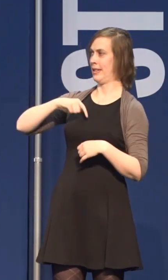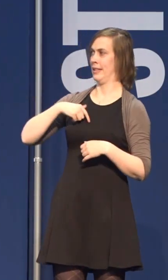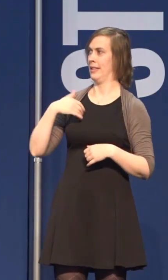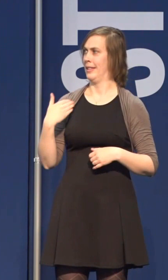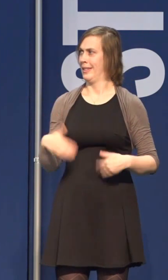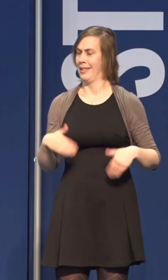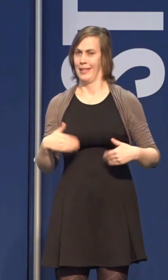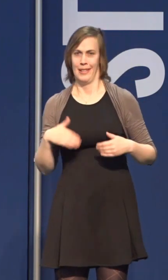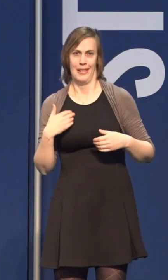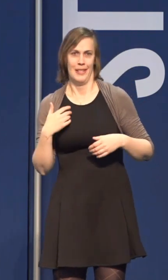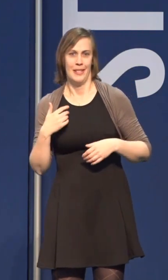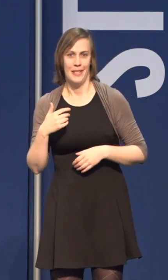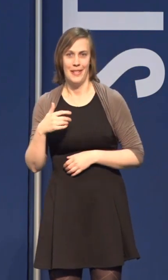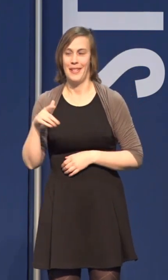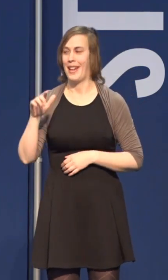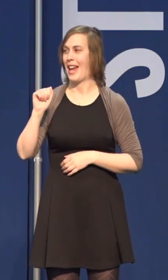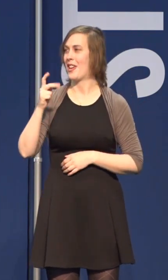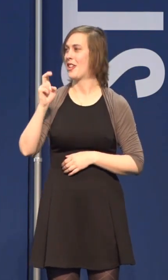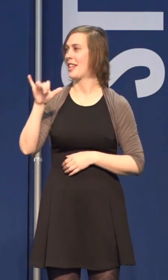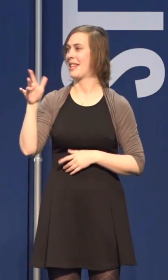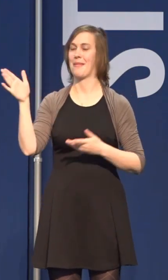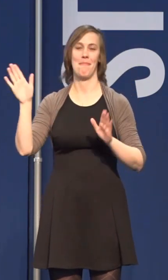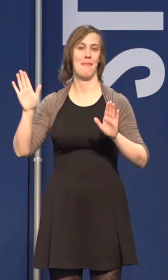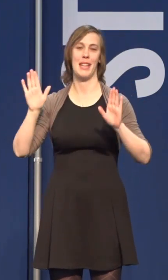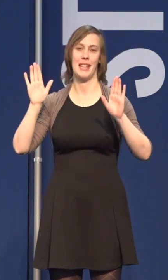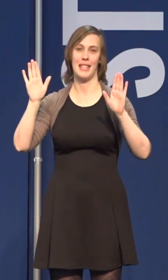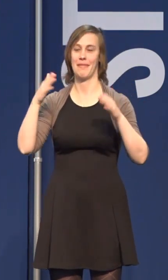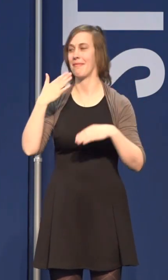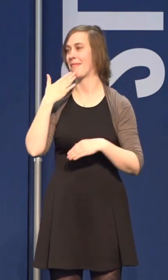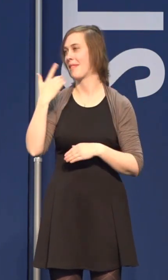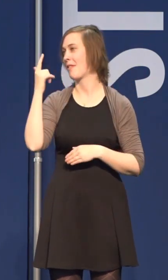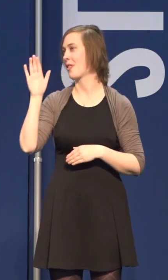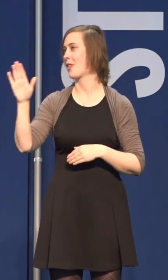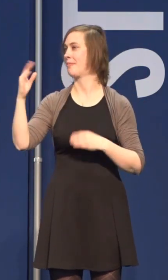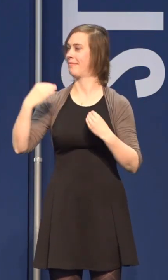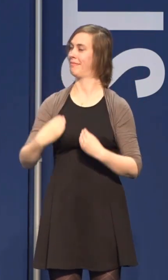Ashley, that was excellent. Thank you so much for your inspiration.